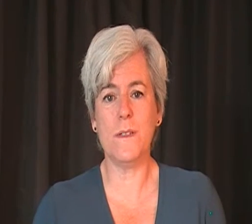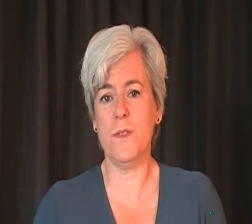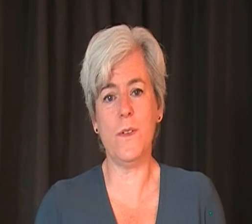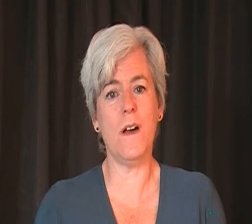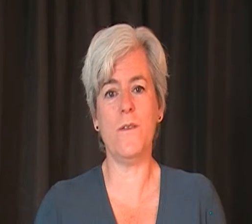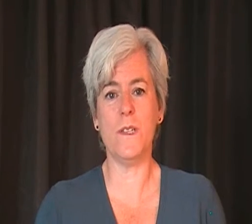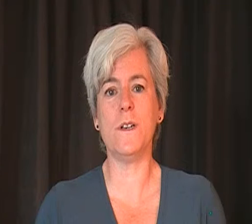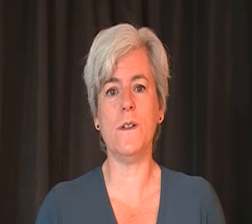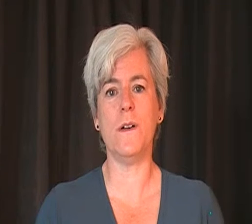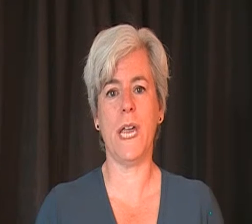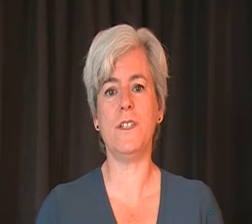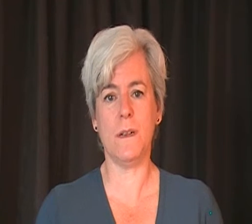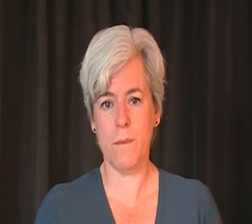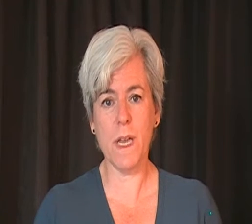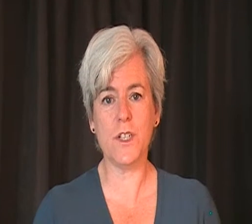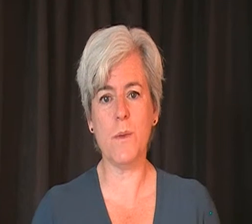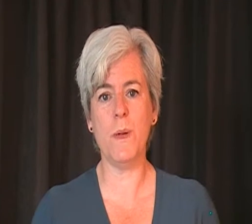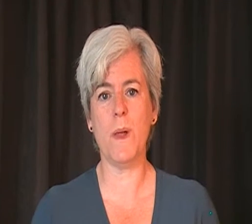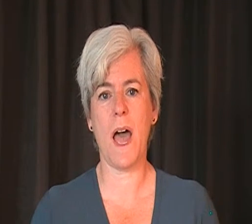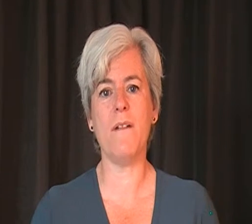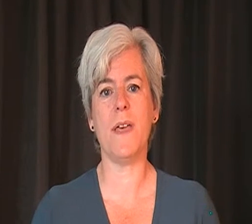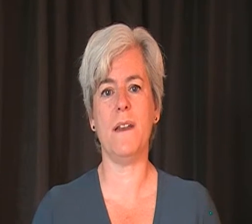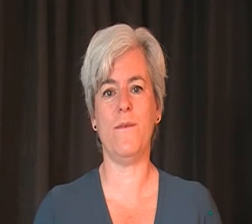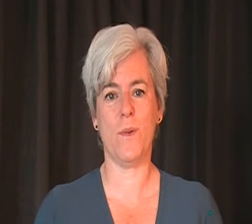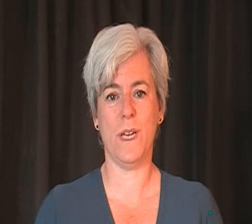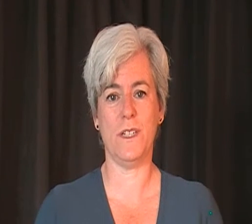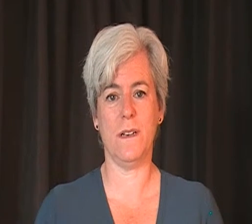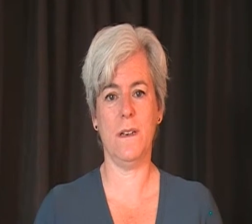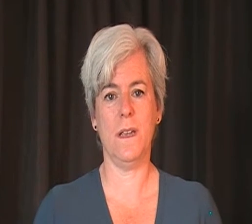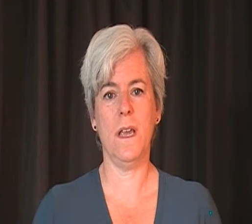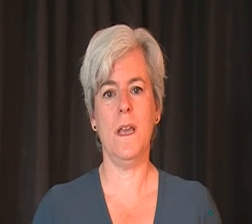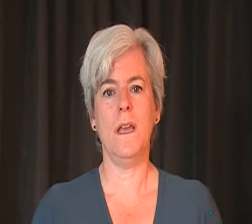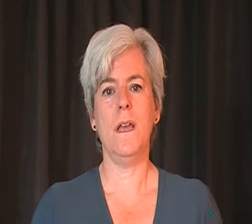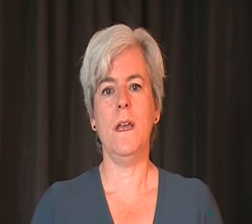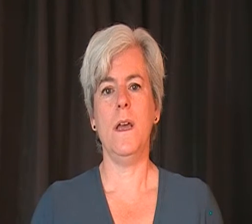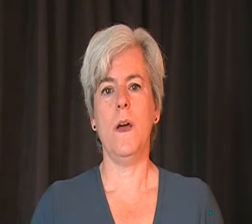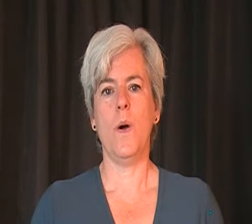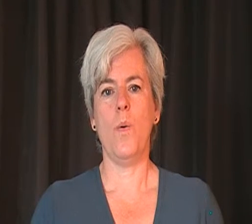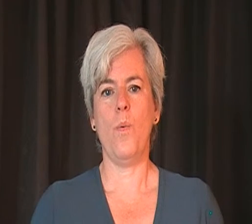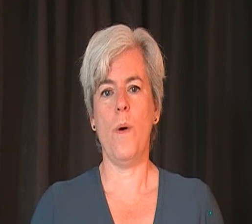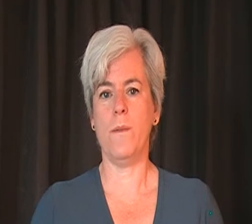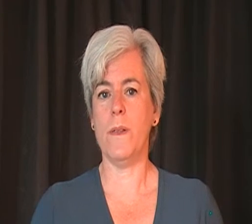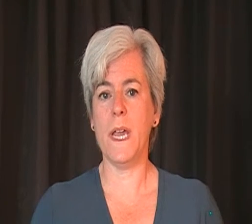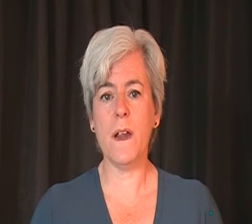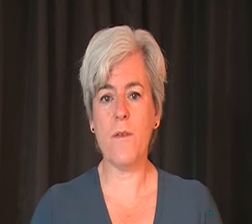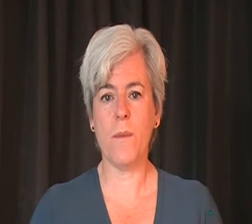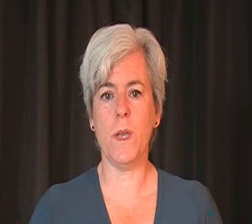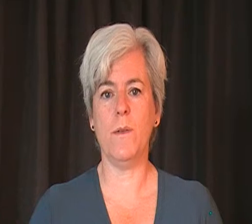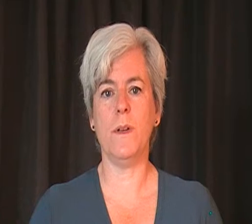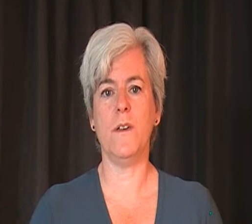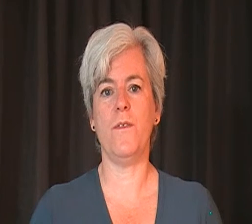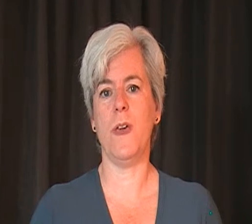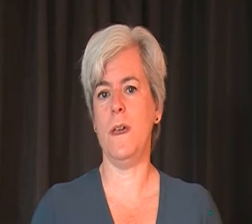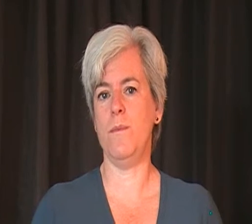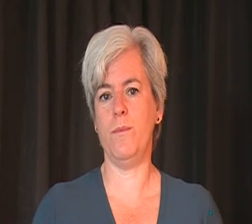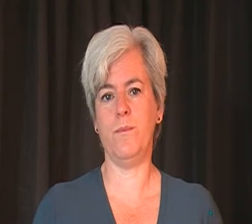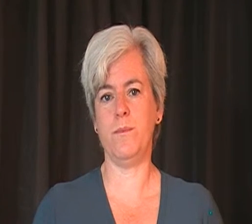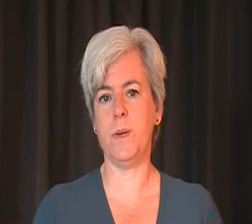If you've got a physical location, make sure people have that information. When will they hear from you if they put